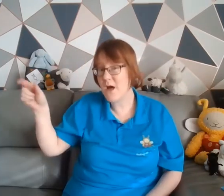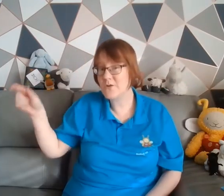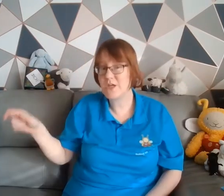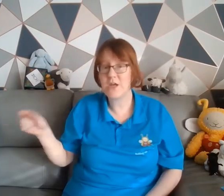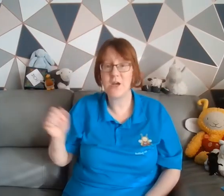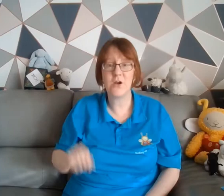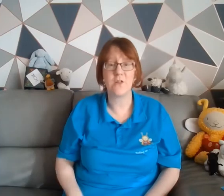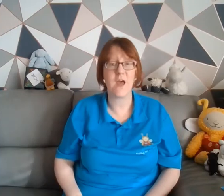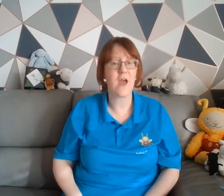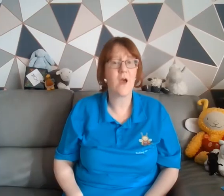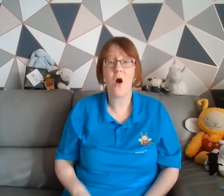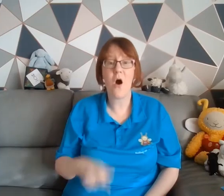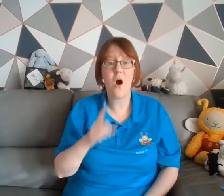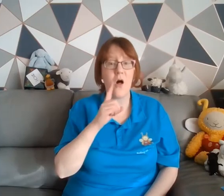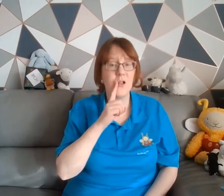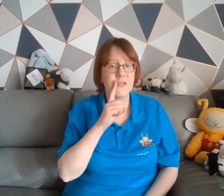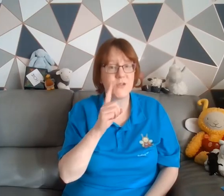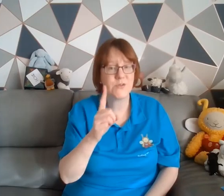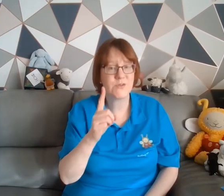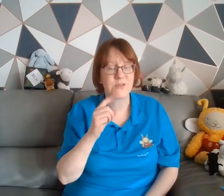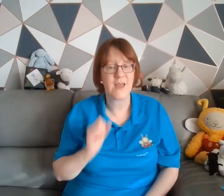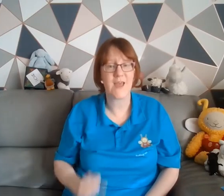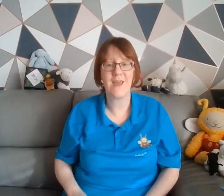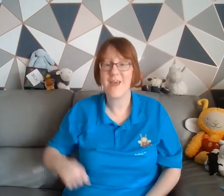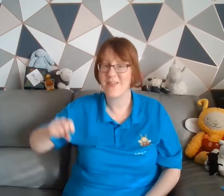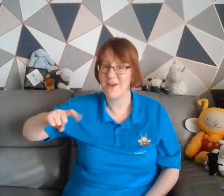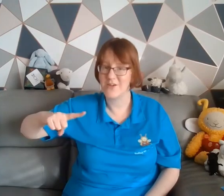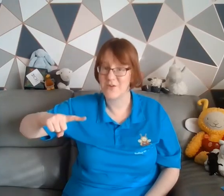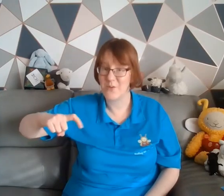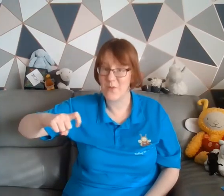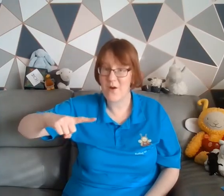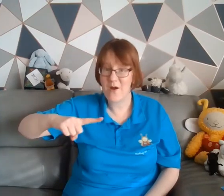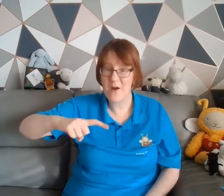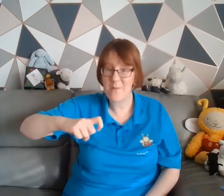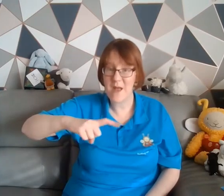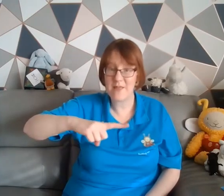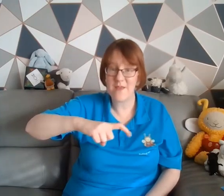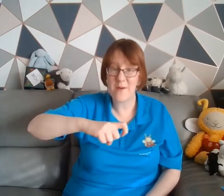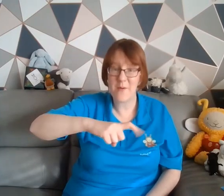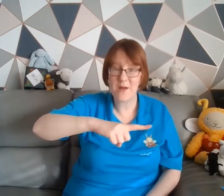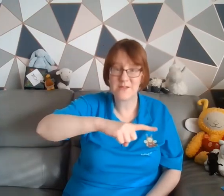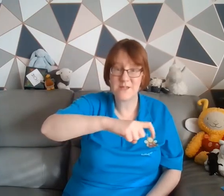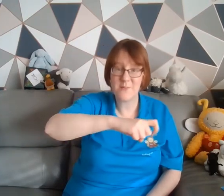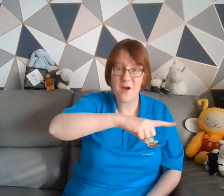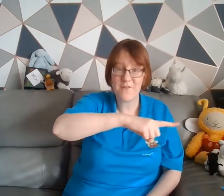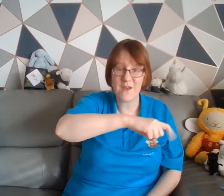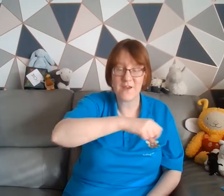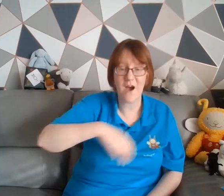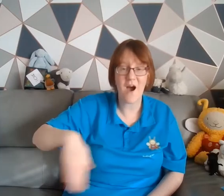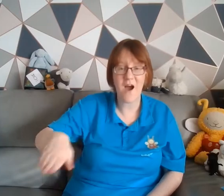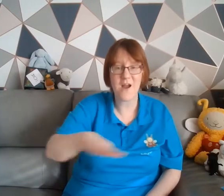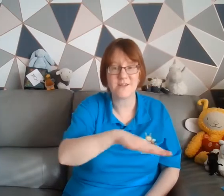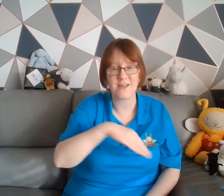round here, they all do say, there's a worm at the bottom of the